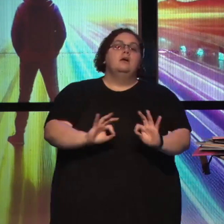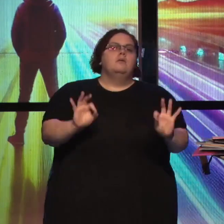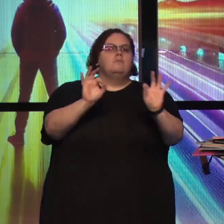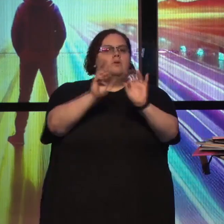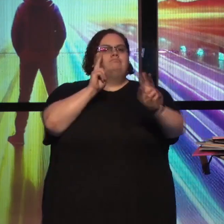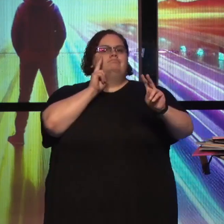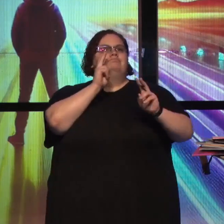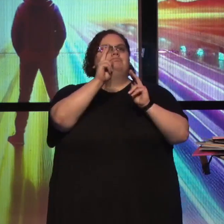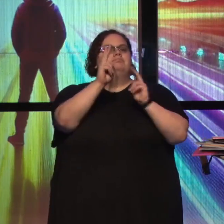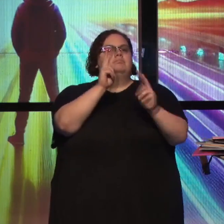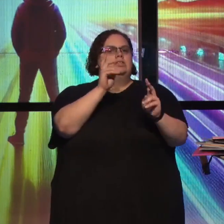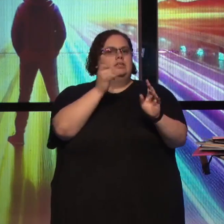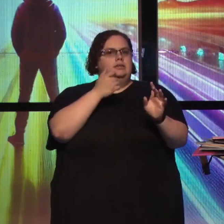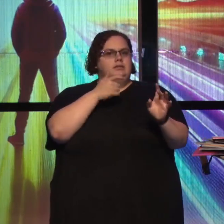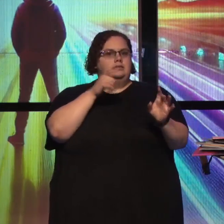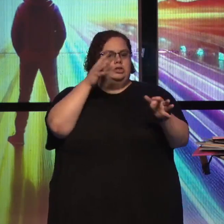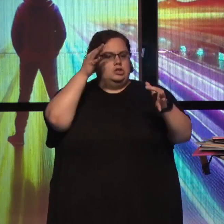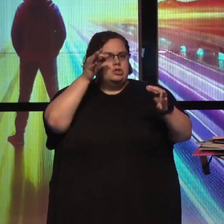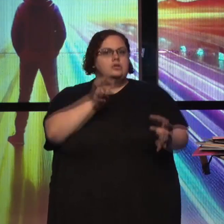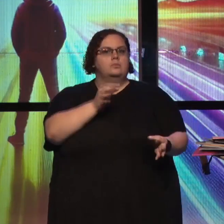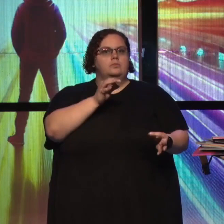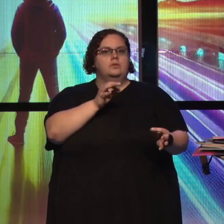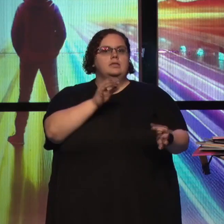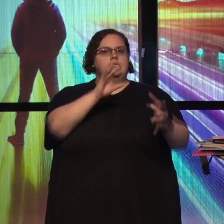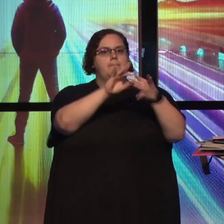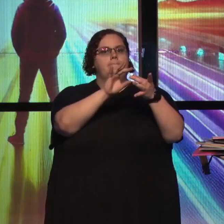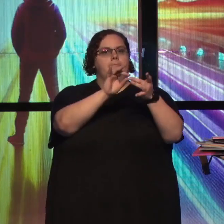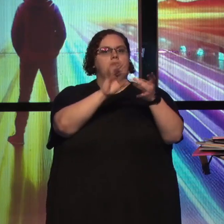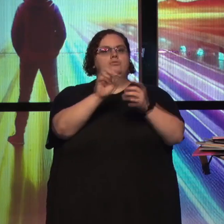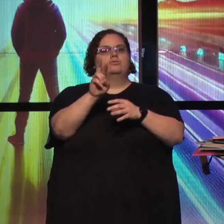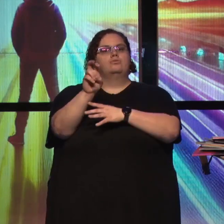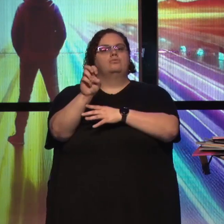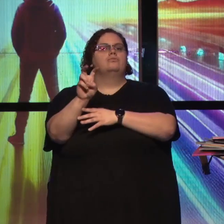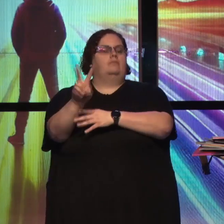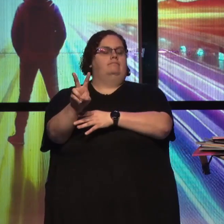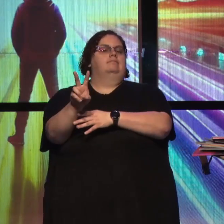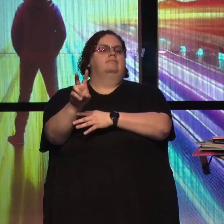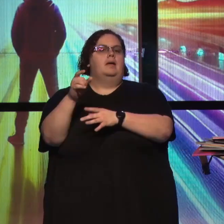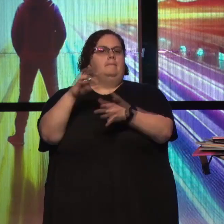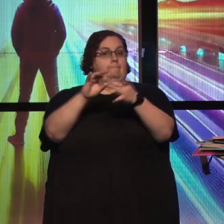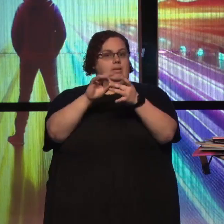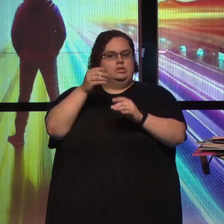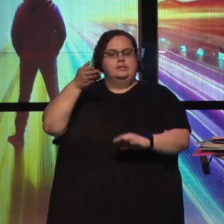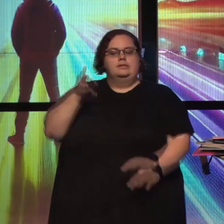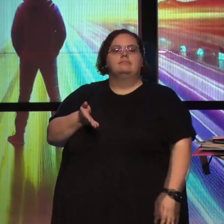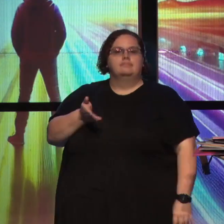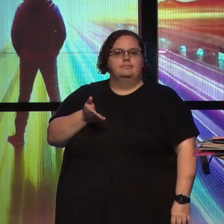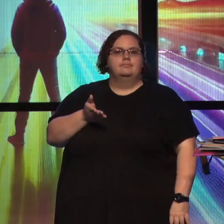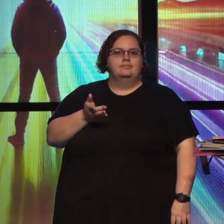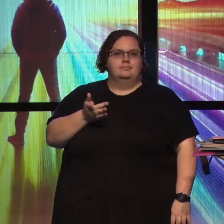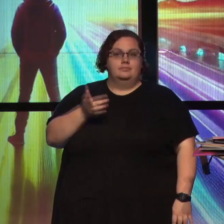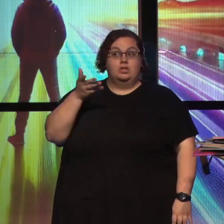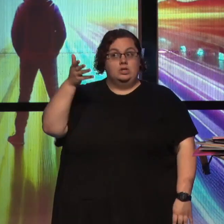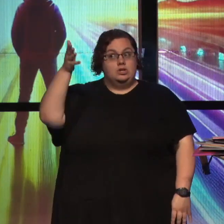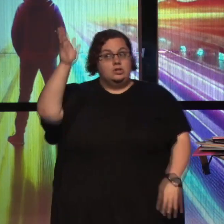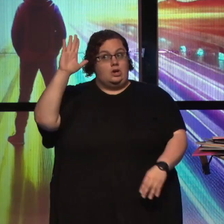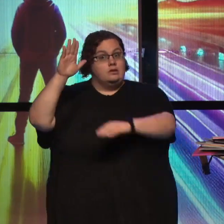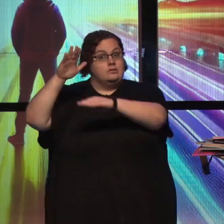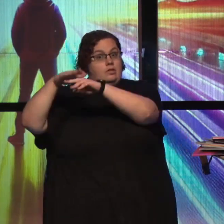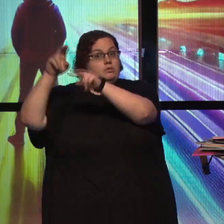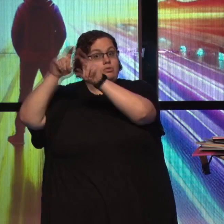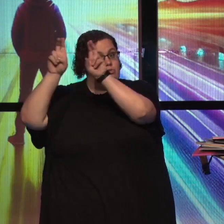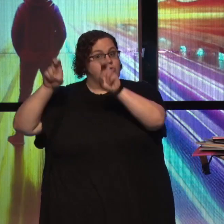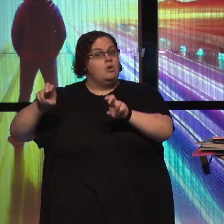vision fundamentally determines the message of Revelation. And the message is this. I said, God is on the